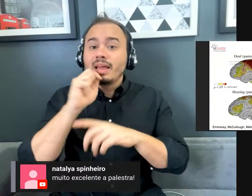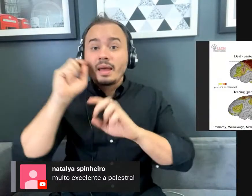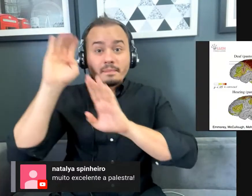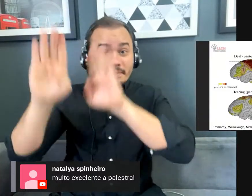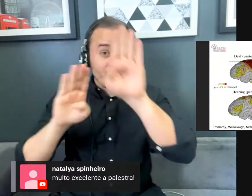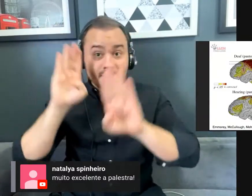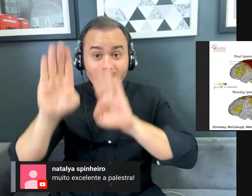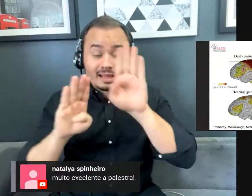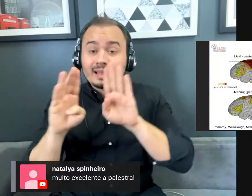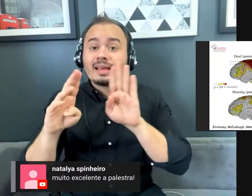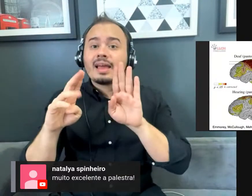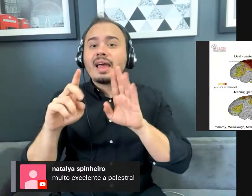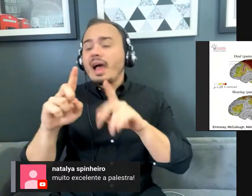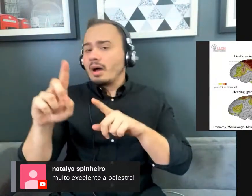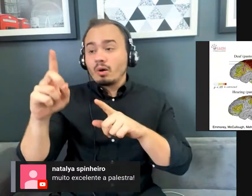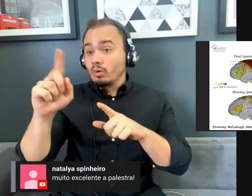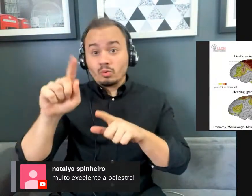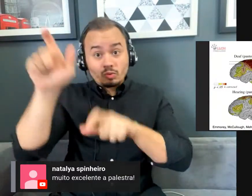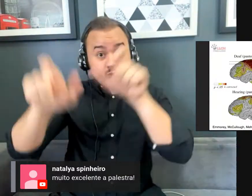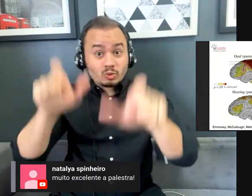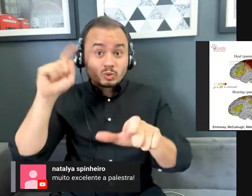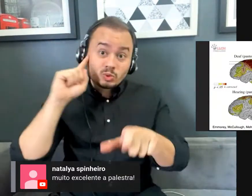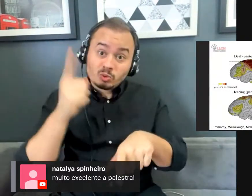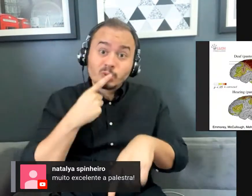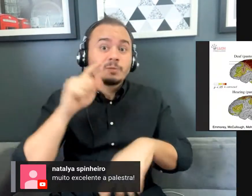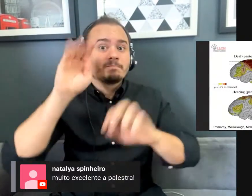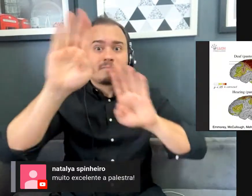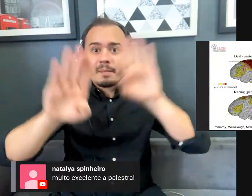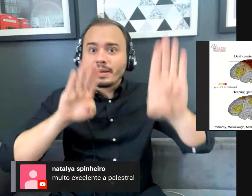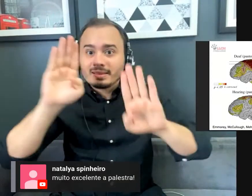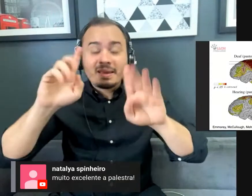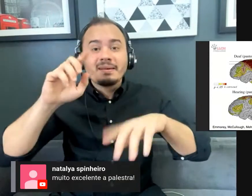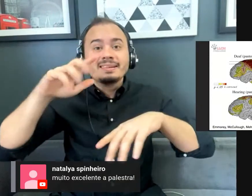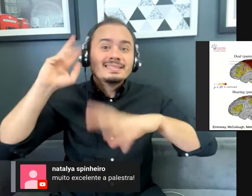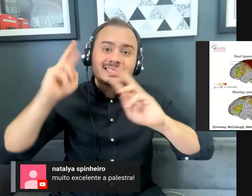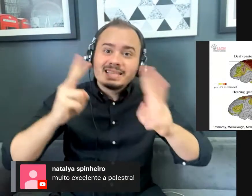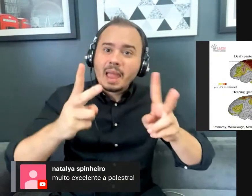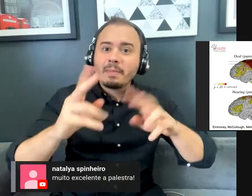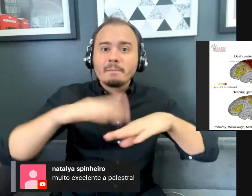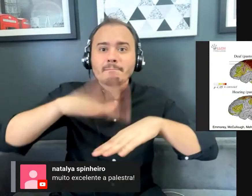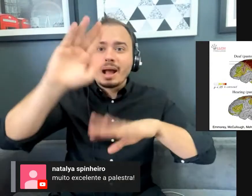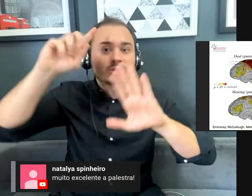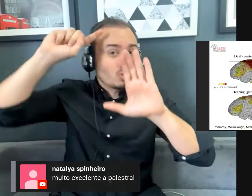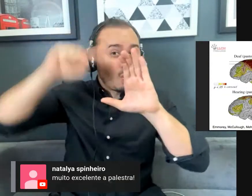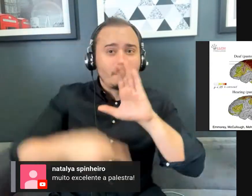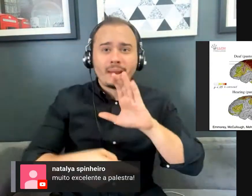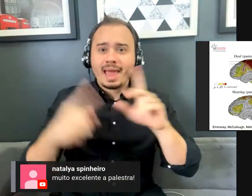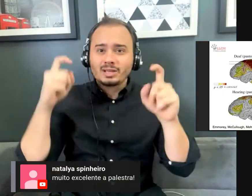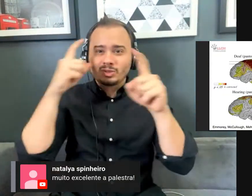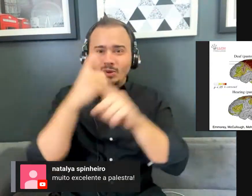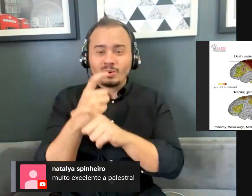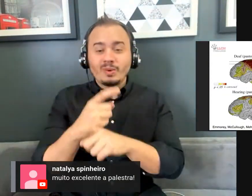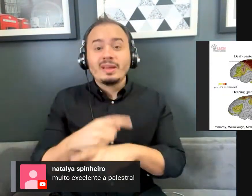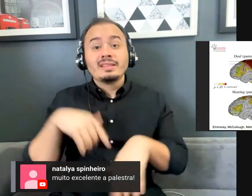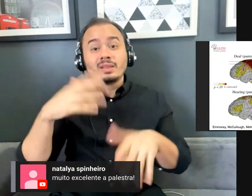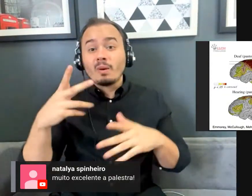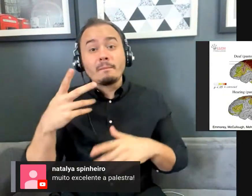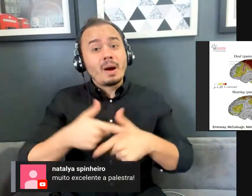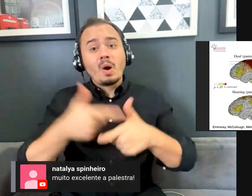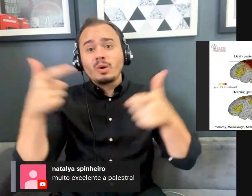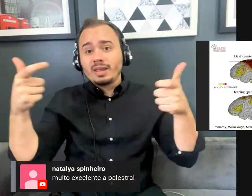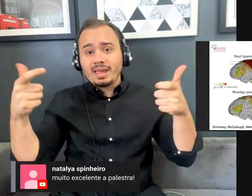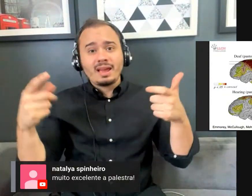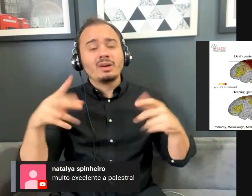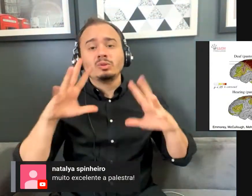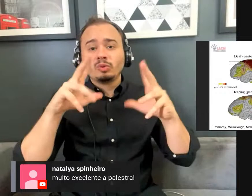which were really good. They produced more complex pantomimes, often 2-handed. So instead of just showing stir,